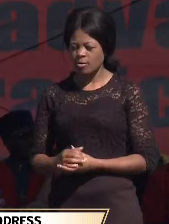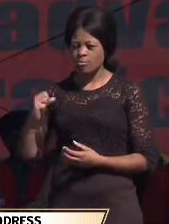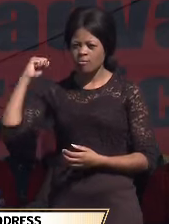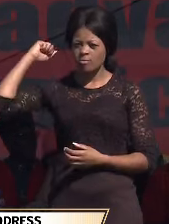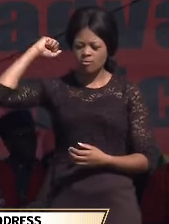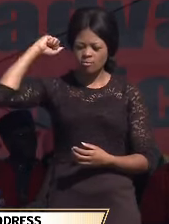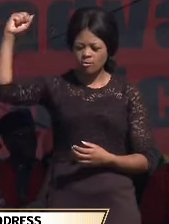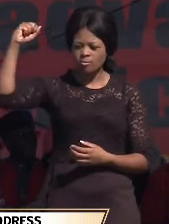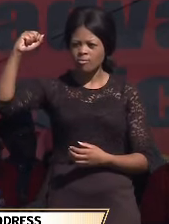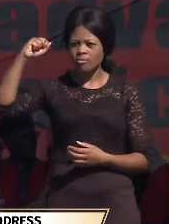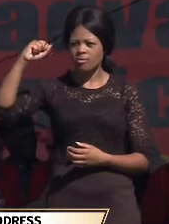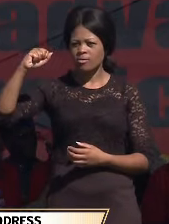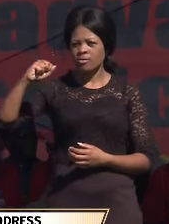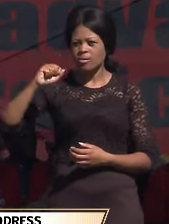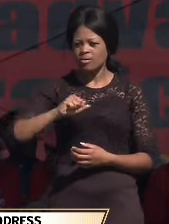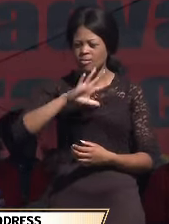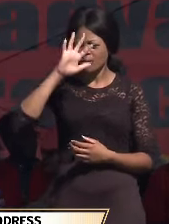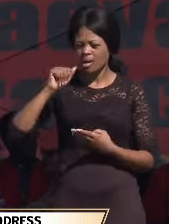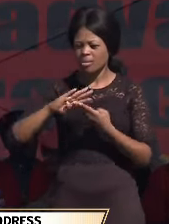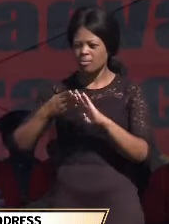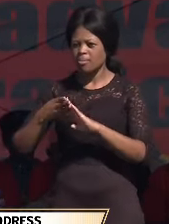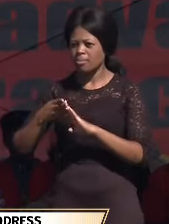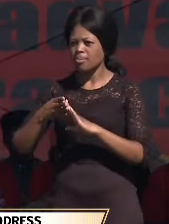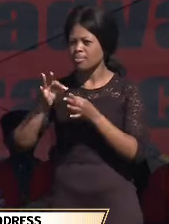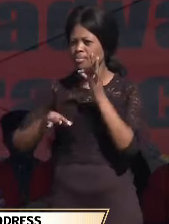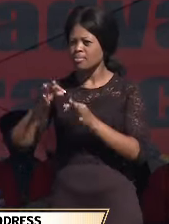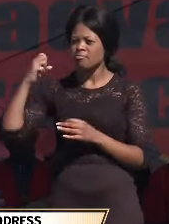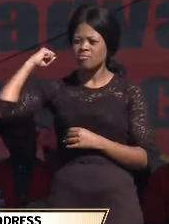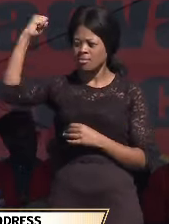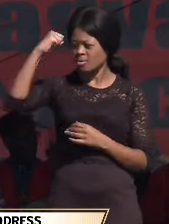Viva the South African Communist Party! Viva!